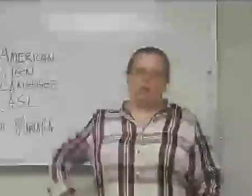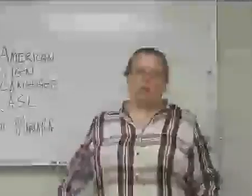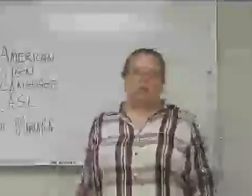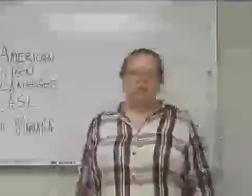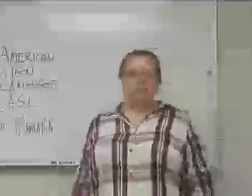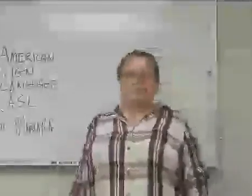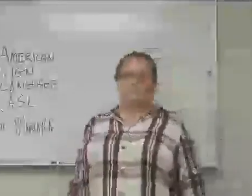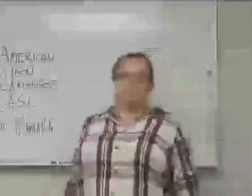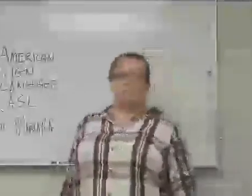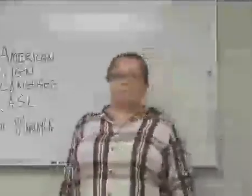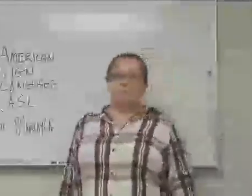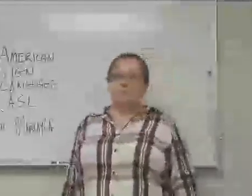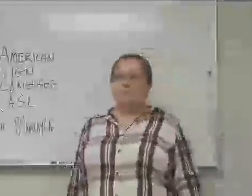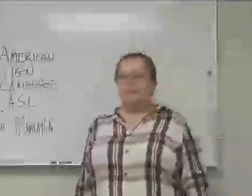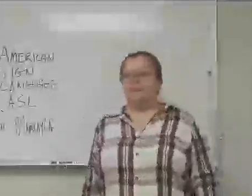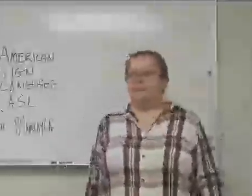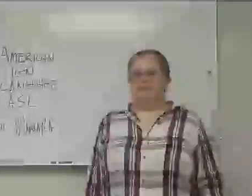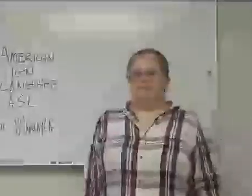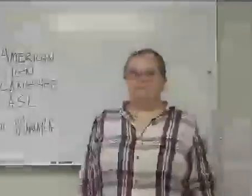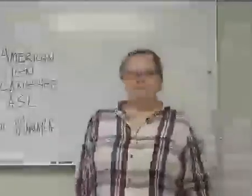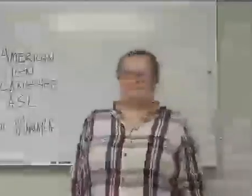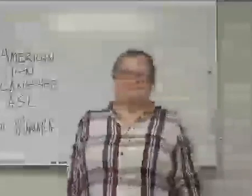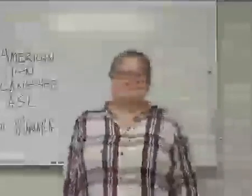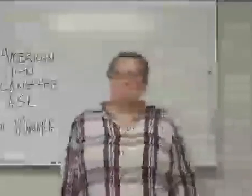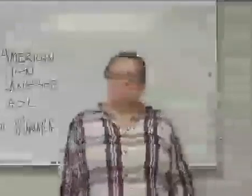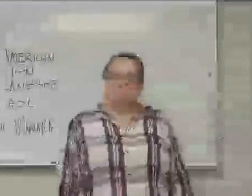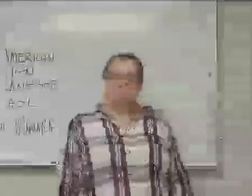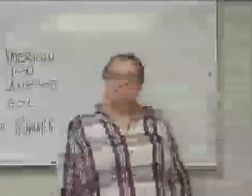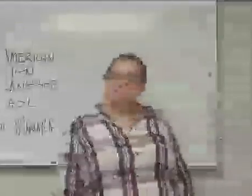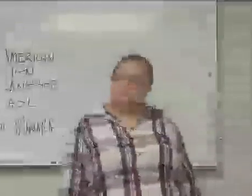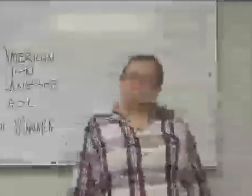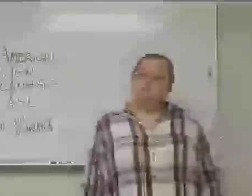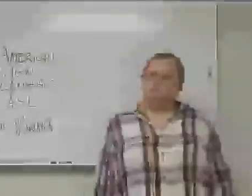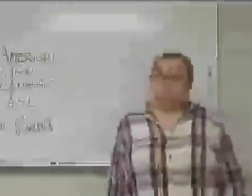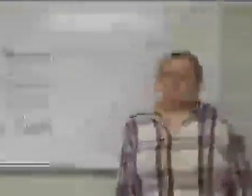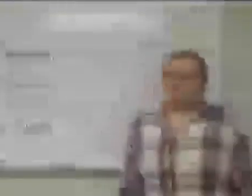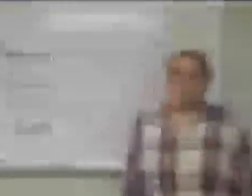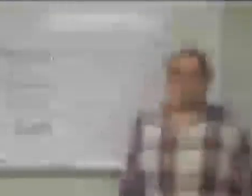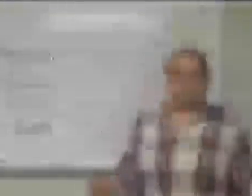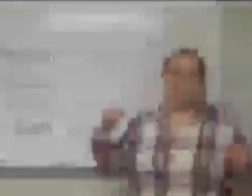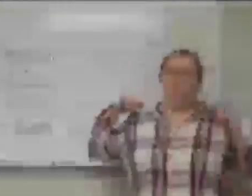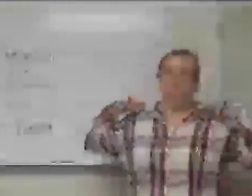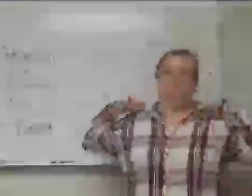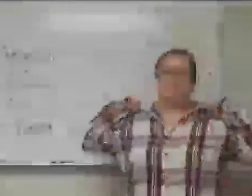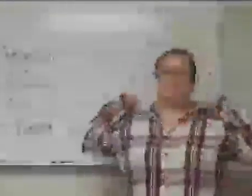So. Let's see. We're almost getting done.